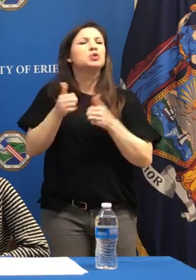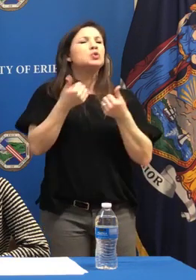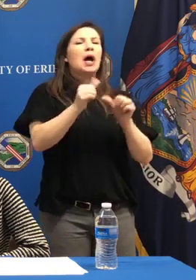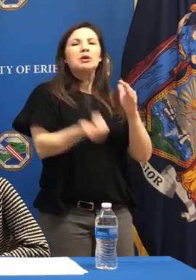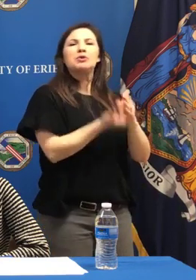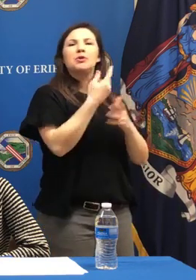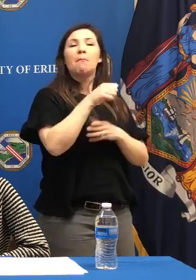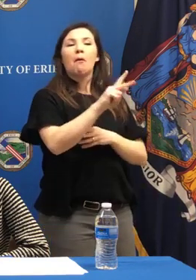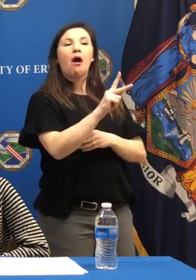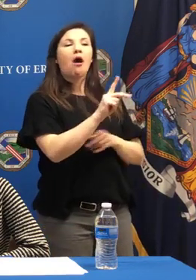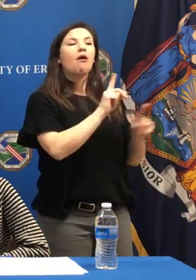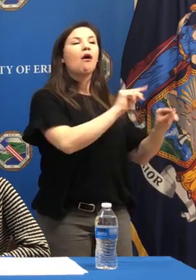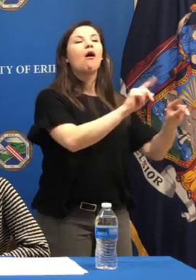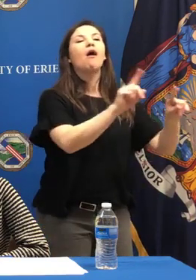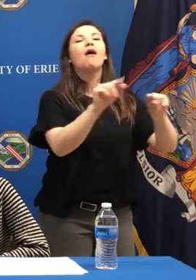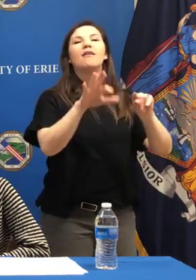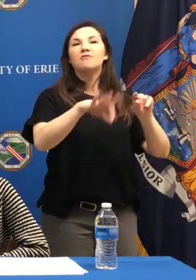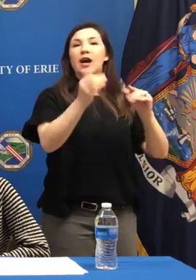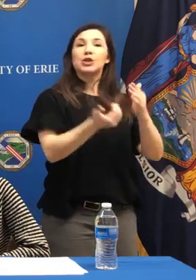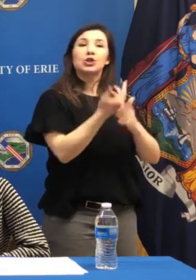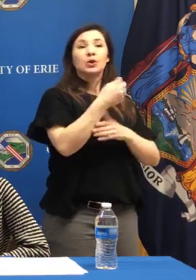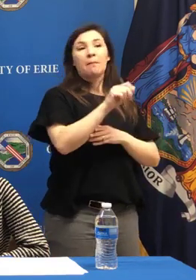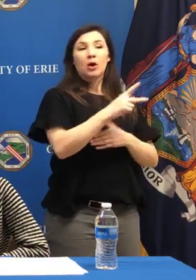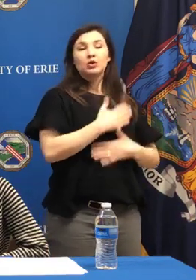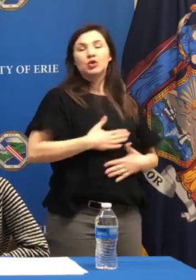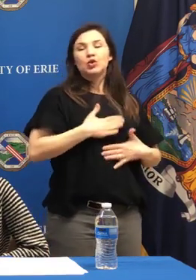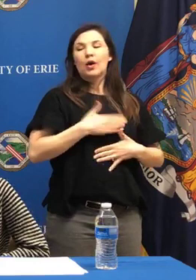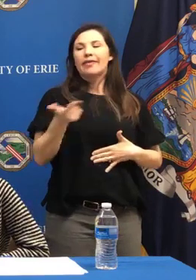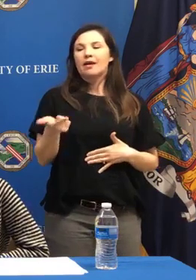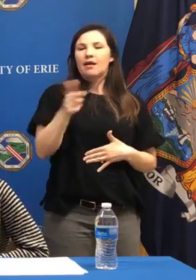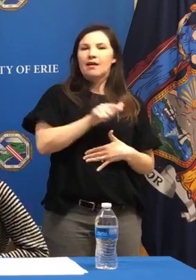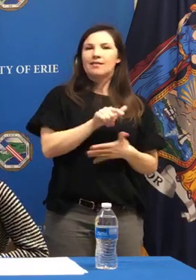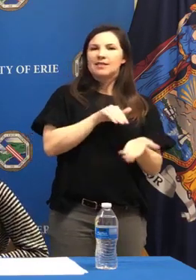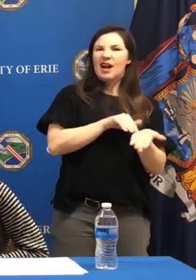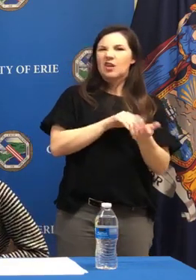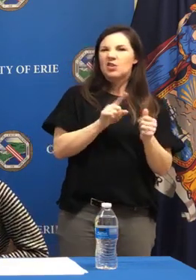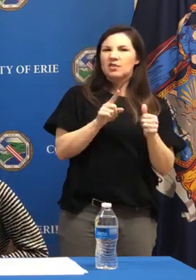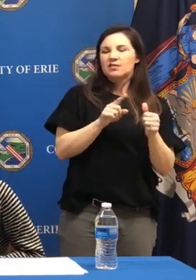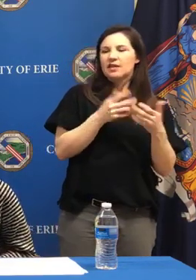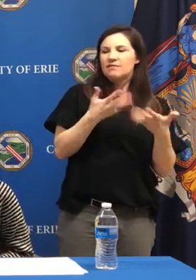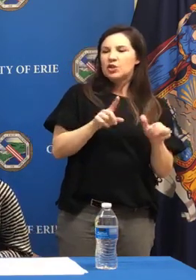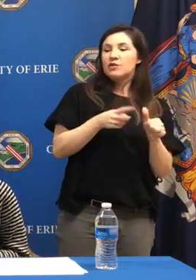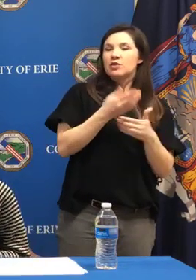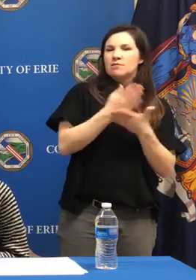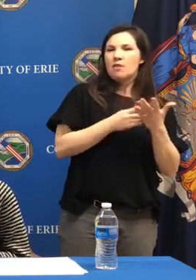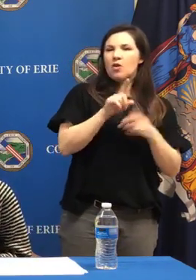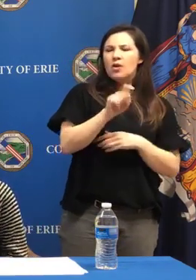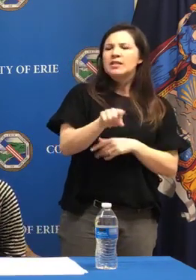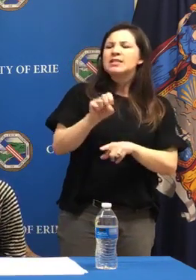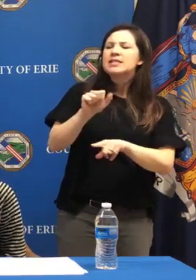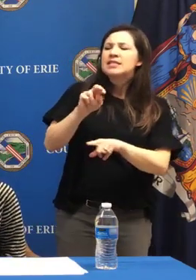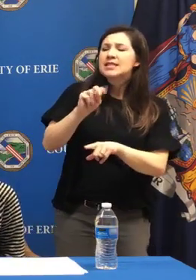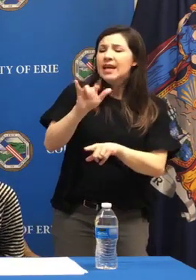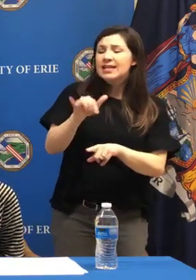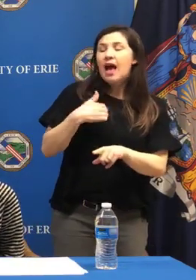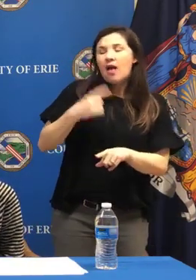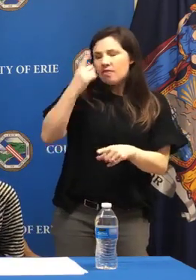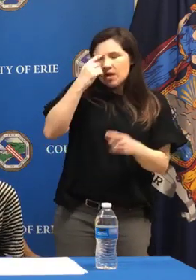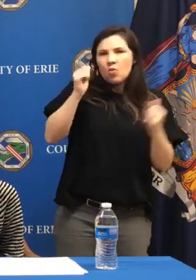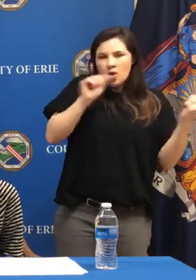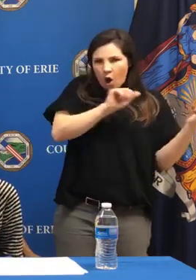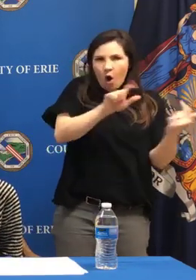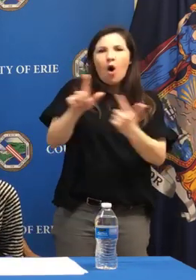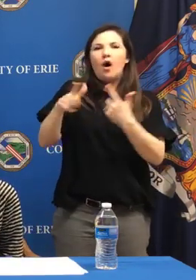find some different ones to enjoy. And then I'll let the doctor finish the first part of that question. Well, Sandy, I think we all agree